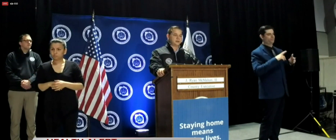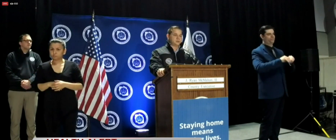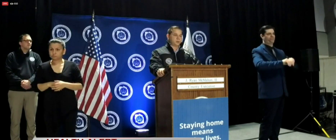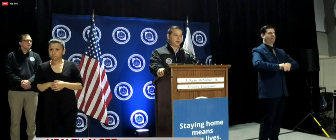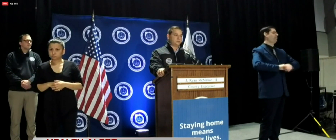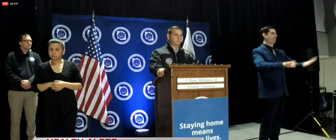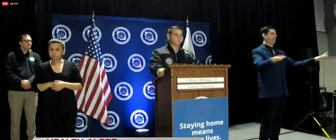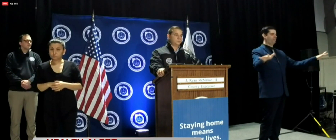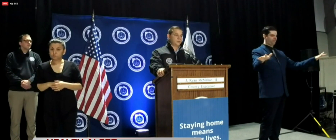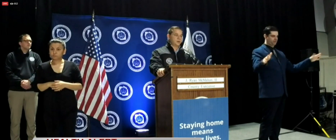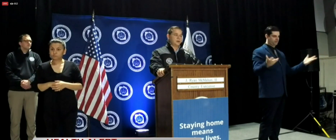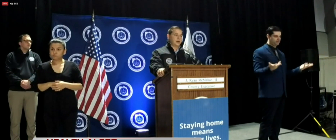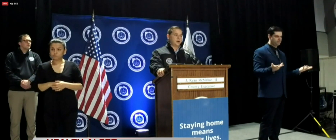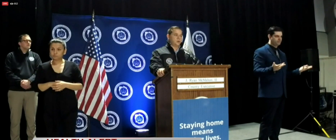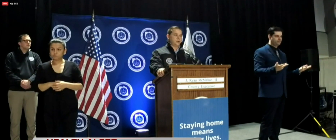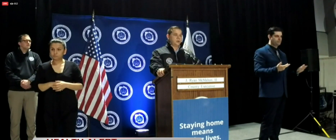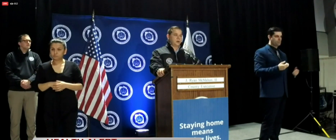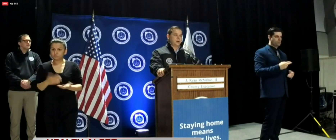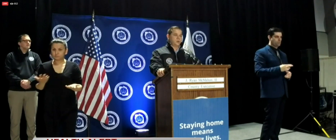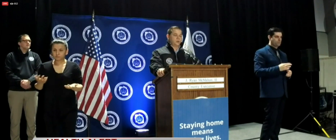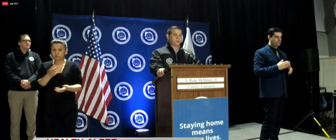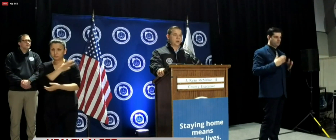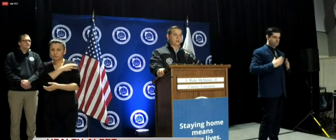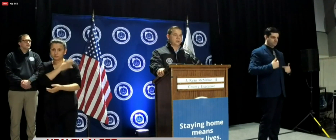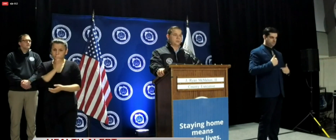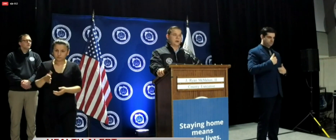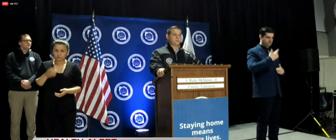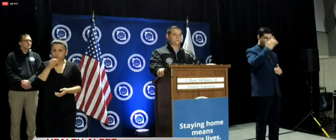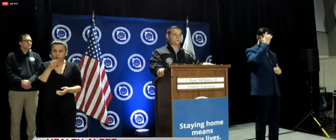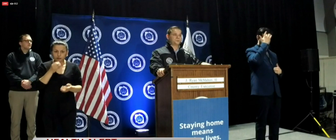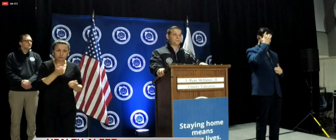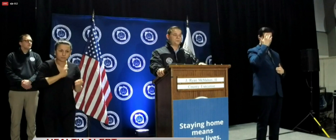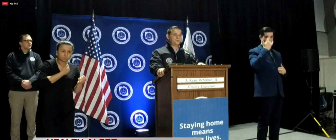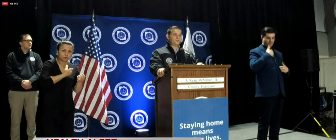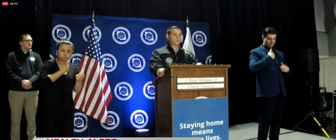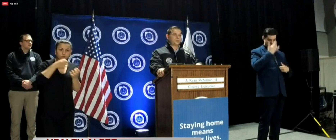has led to spread. And now we're talking about